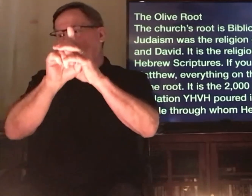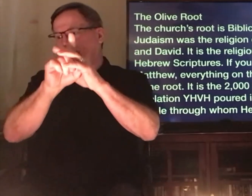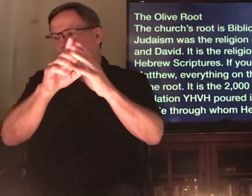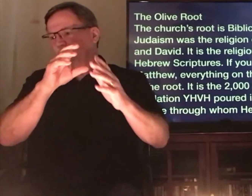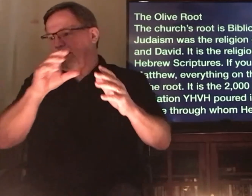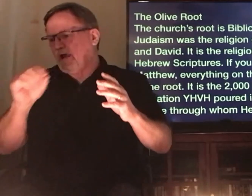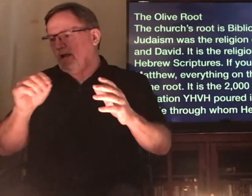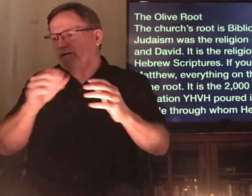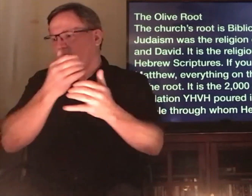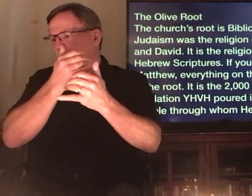Olive